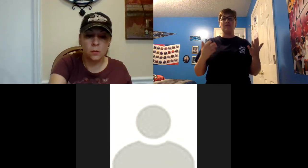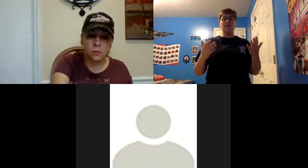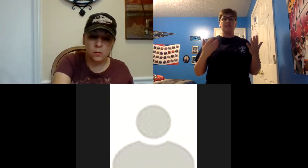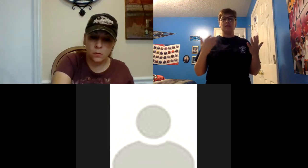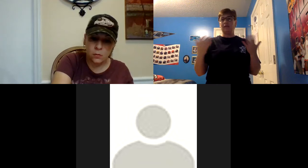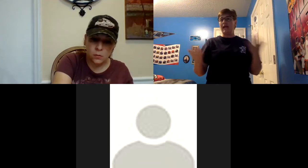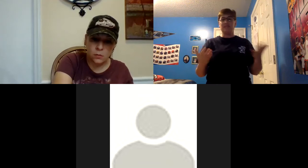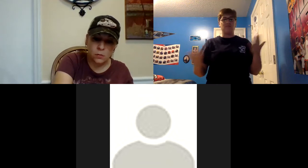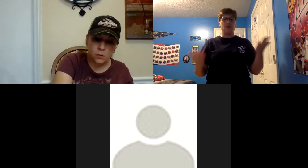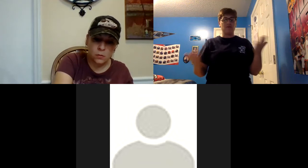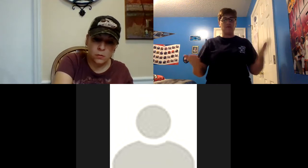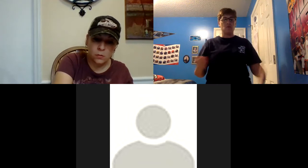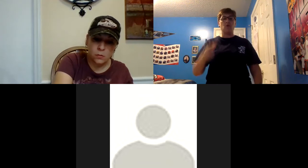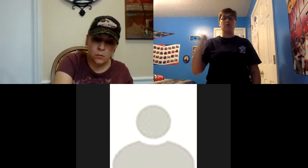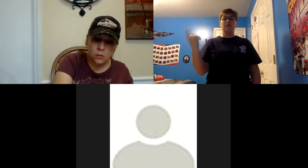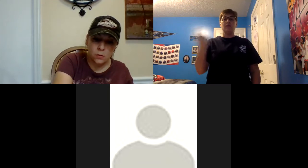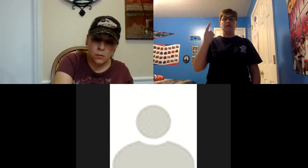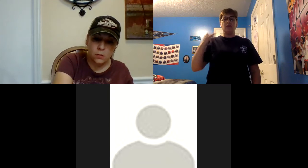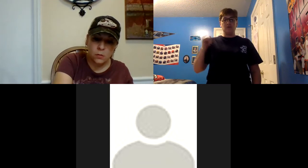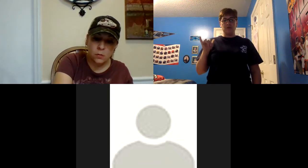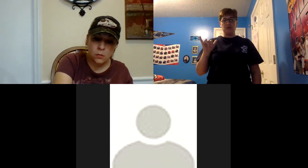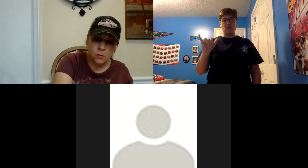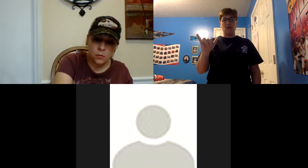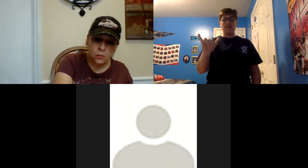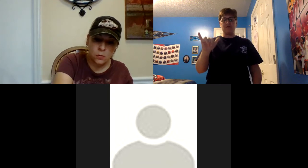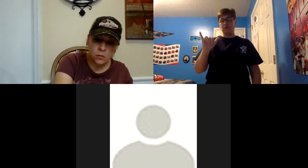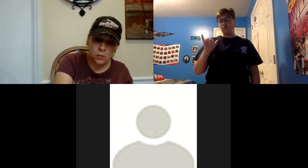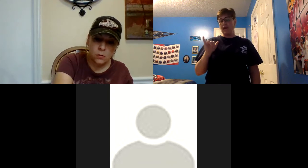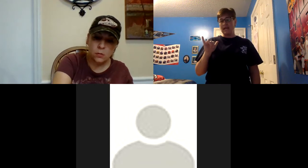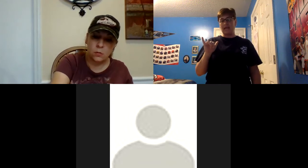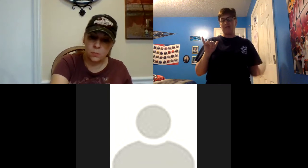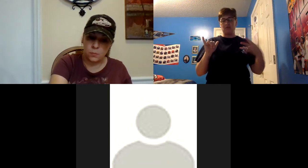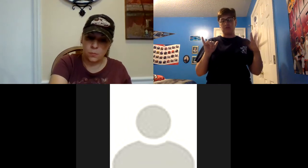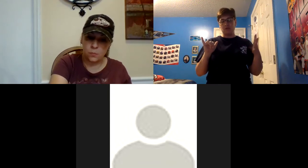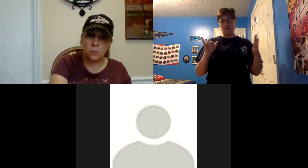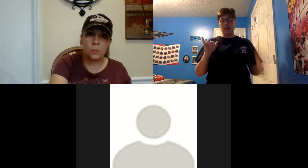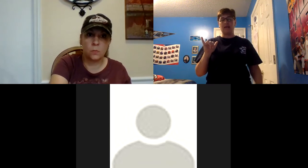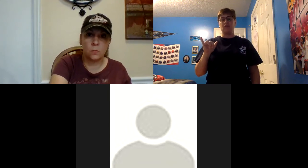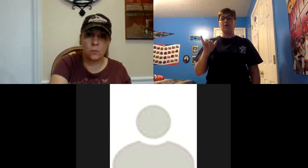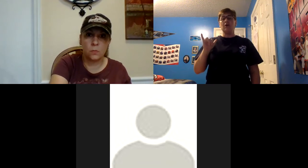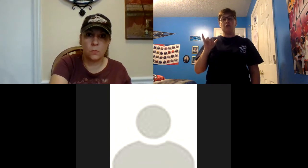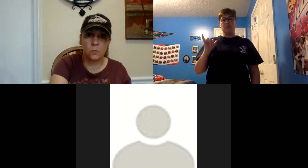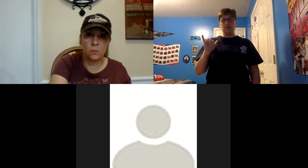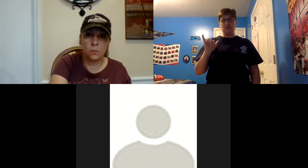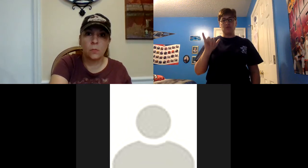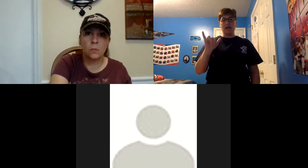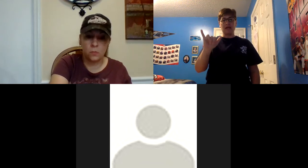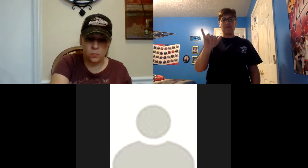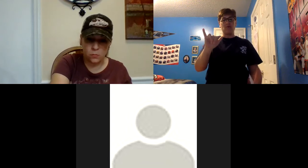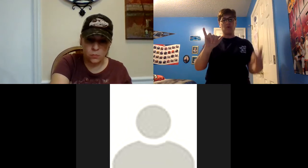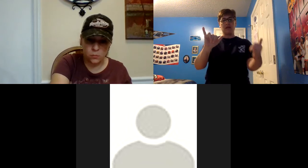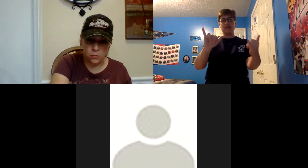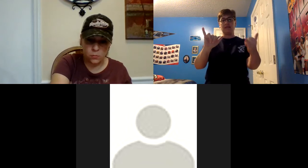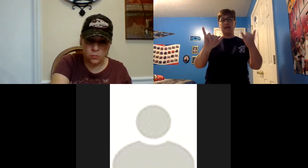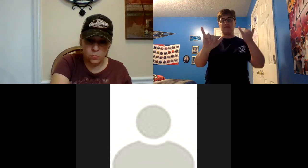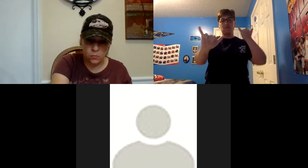love lasts forevermore, you know, you push your right hand for a right-hander, you push your right hand